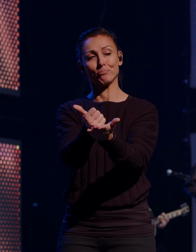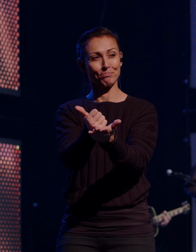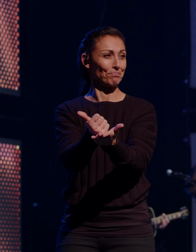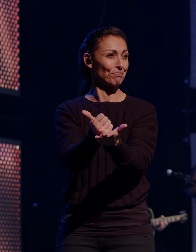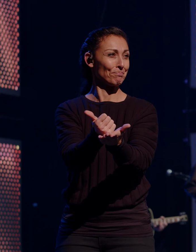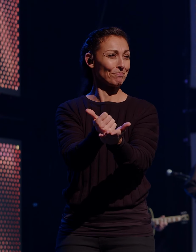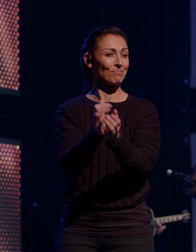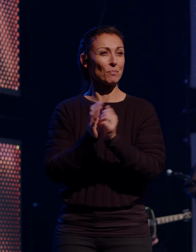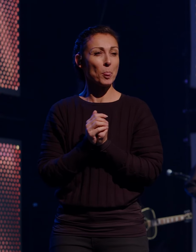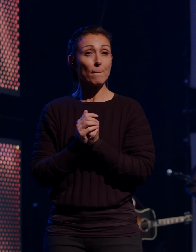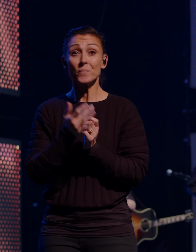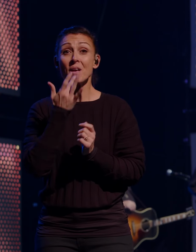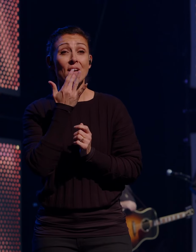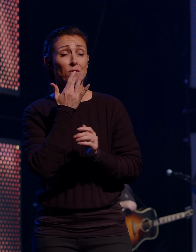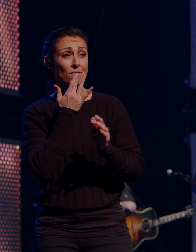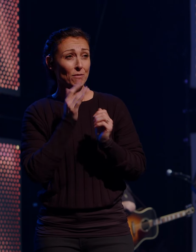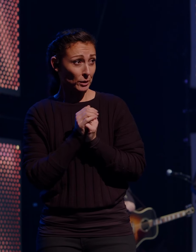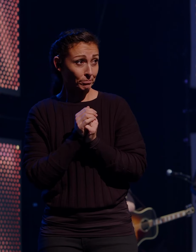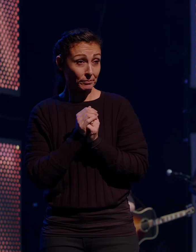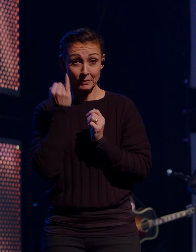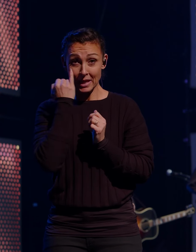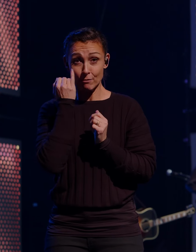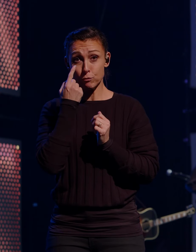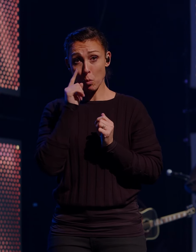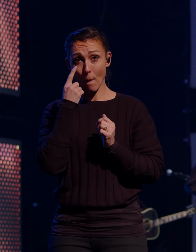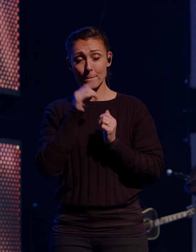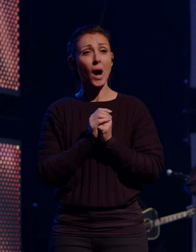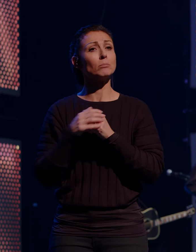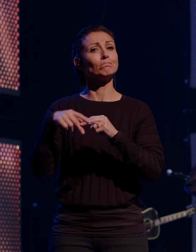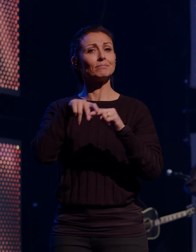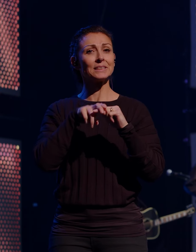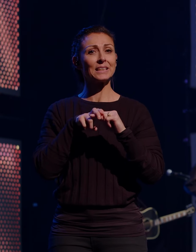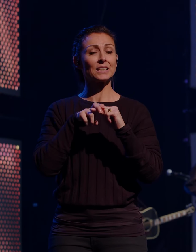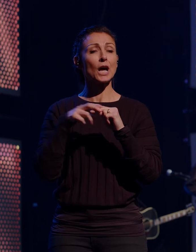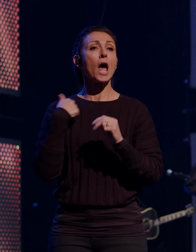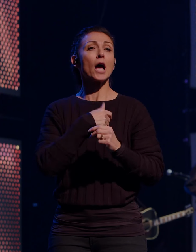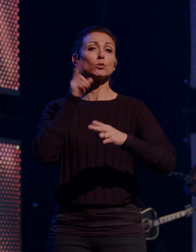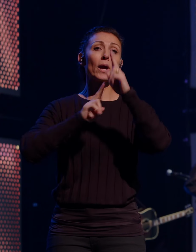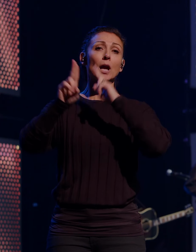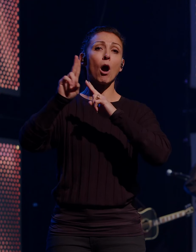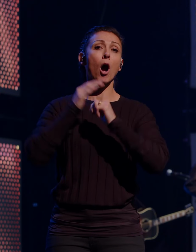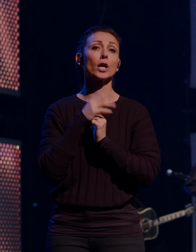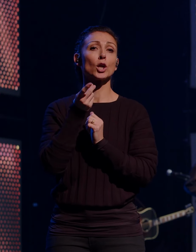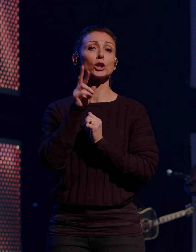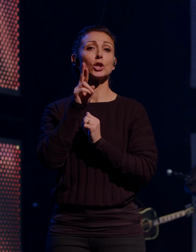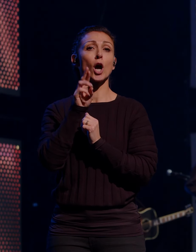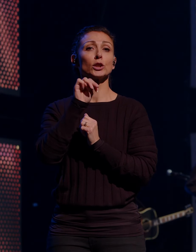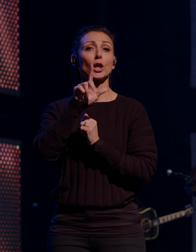Hey, church, I'm going to ask you to do me a favor. Can you guys take a seat as we get ready to honor Dr. King with this video?